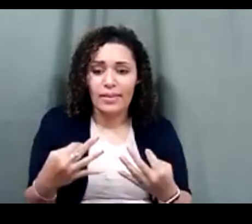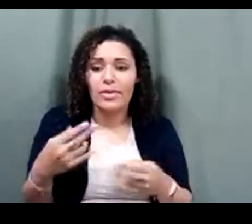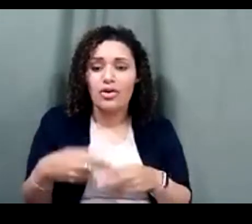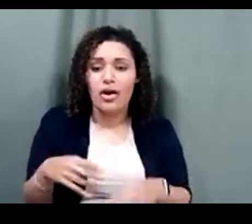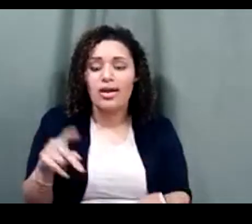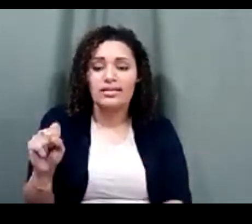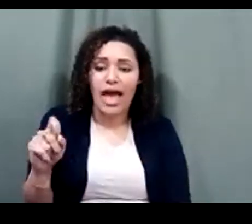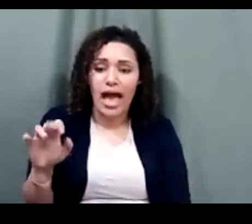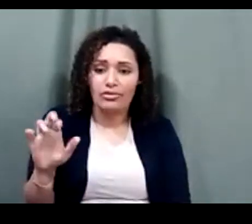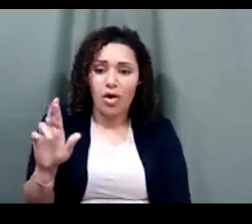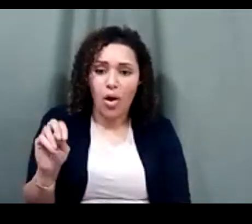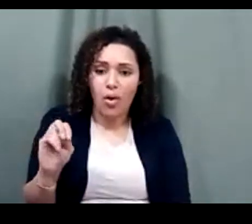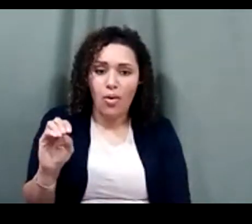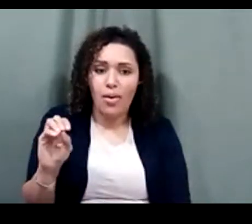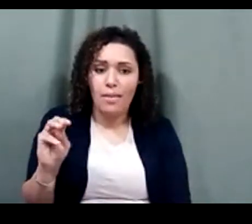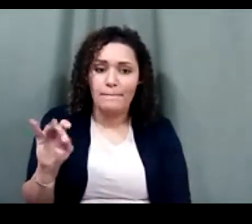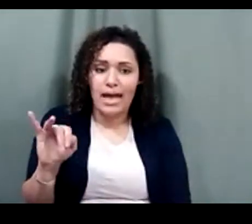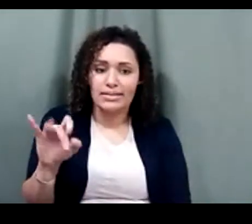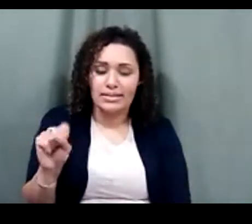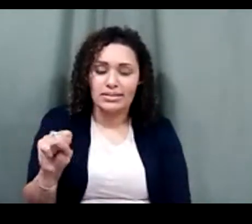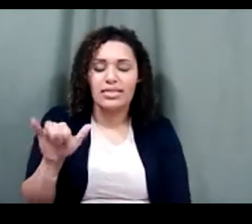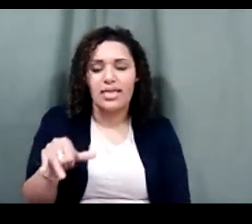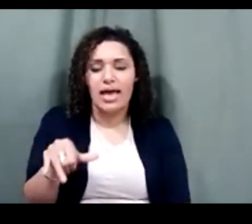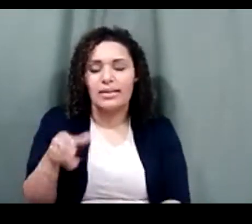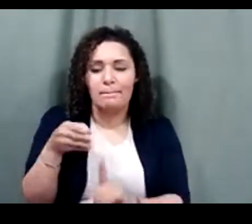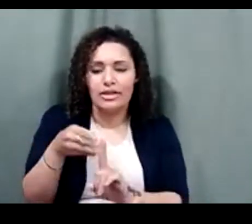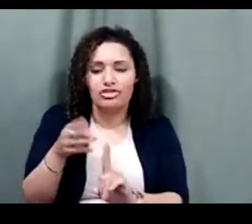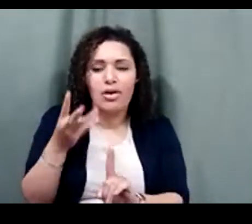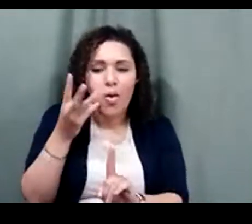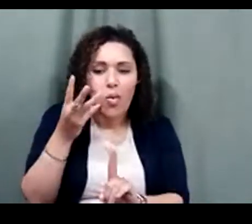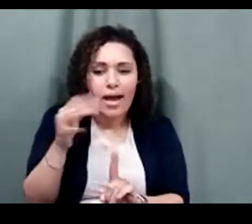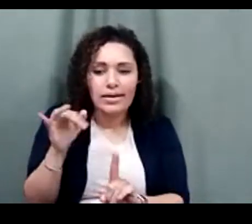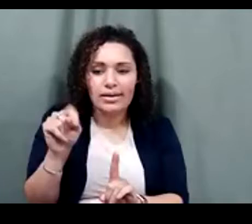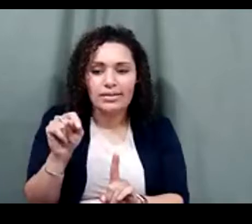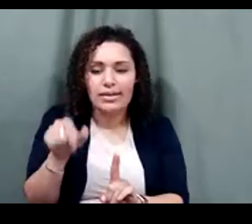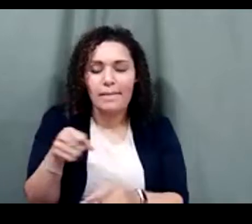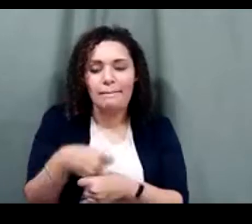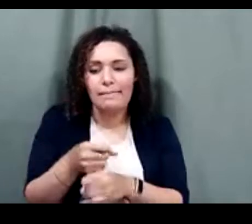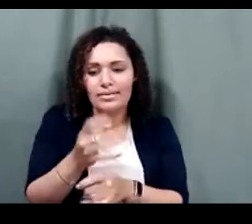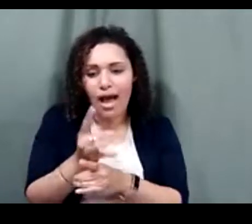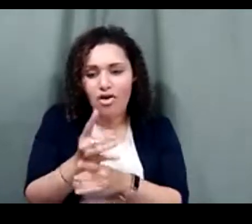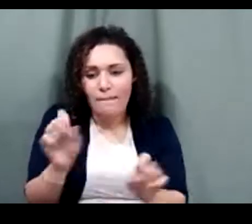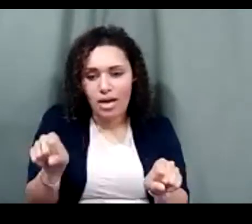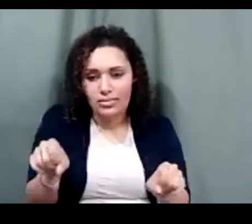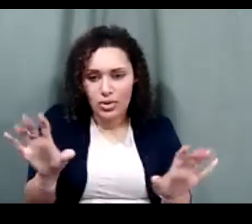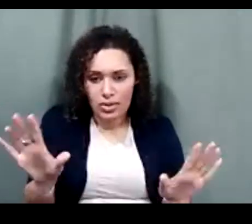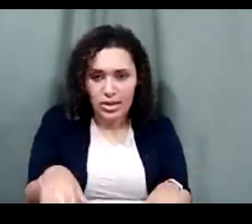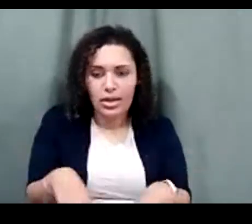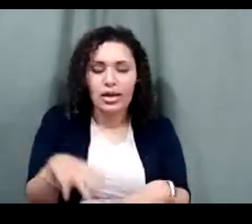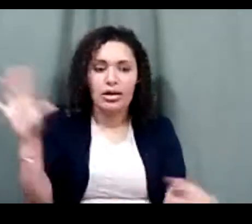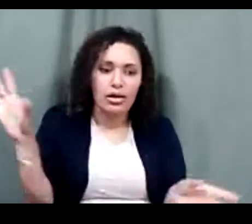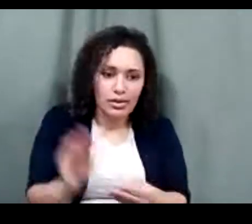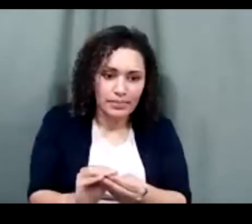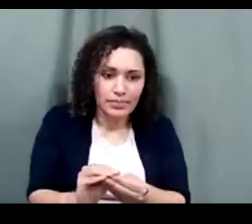Saccharomyces, and that's the major wine yeast. It's what makes wine sort of possible. It really makes alcohol possible in total. Right.